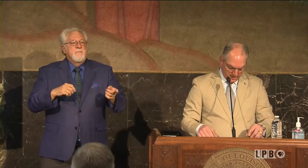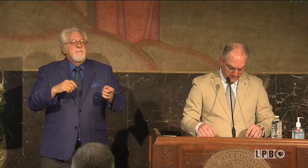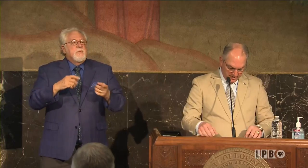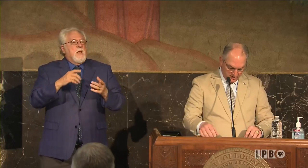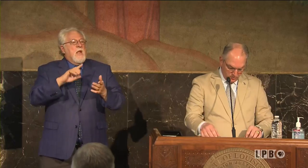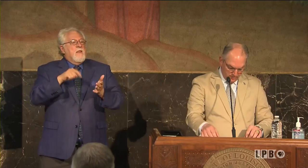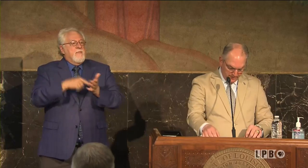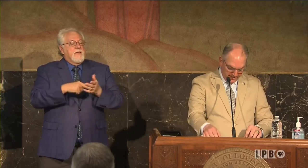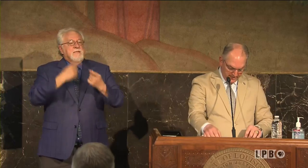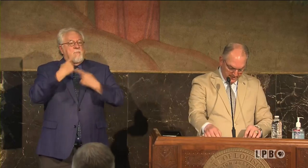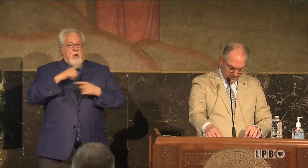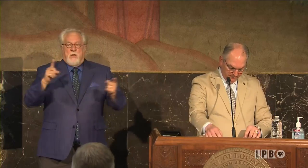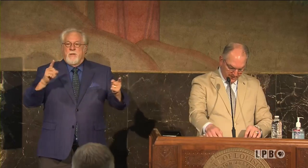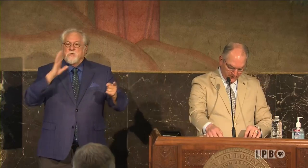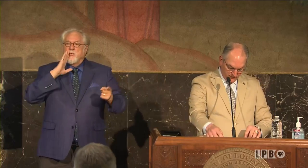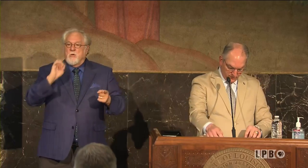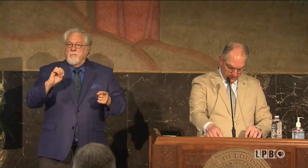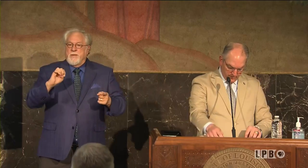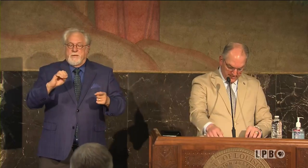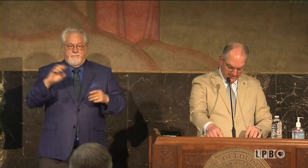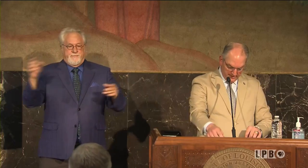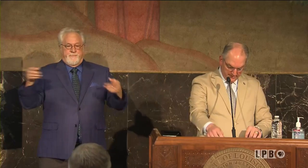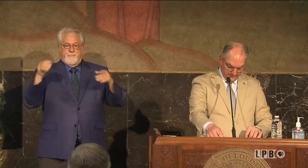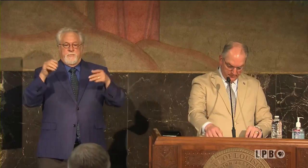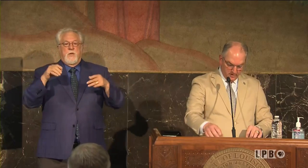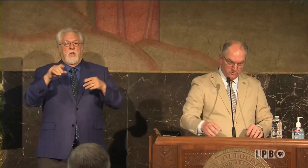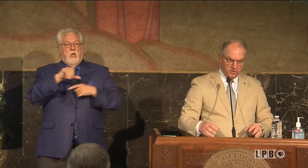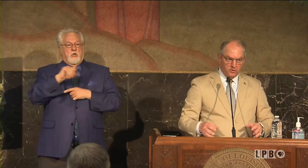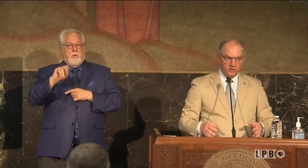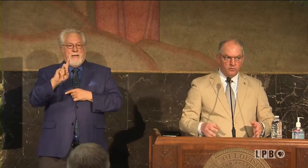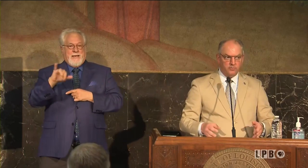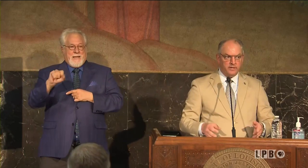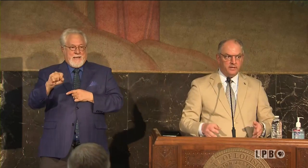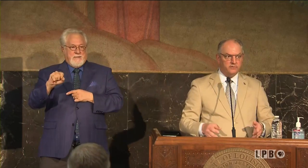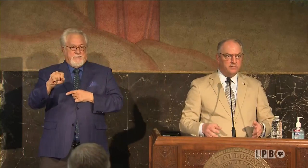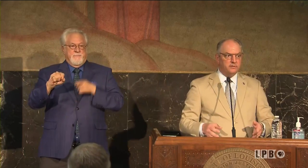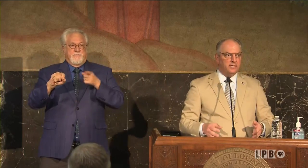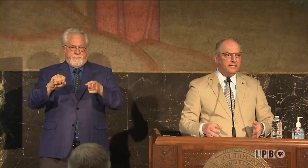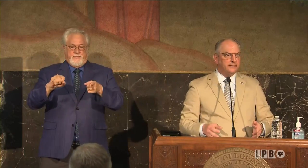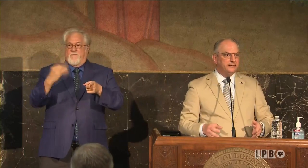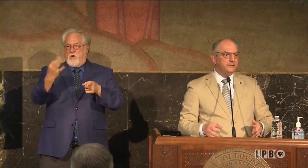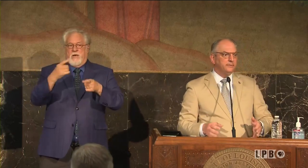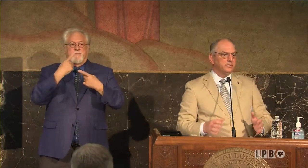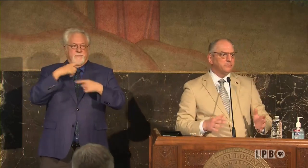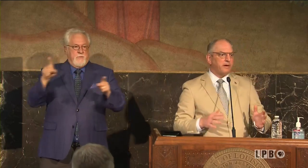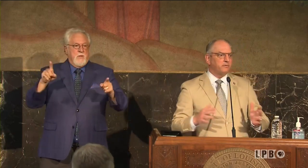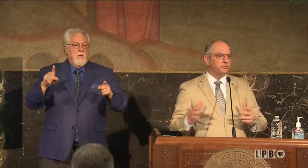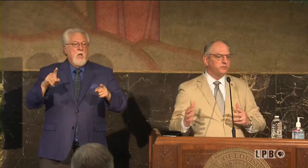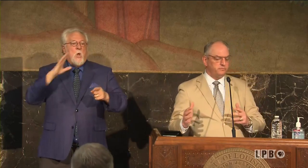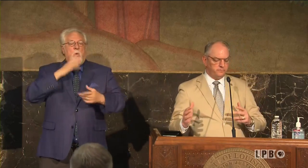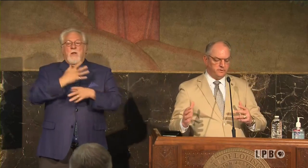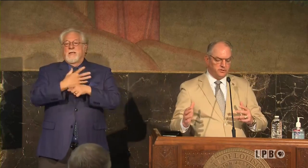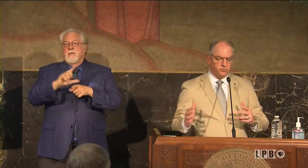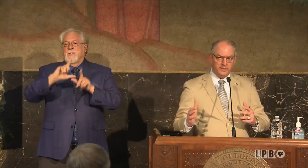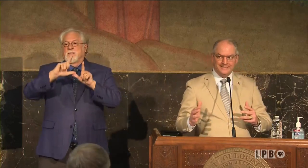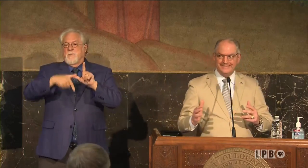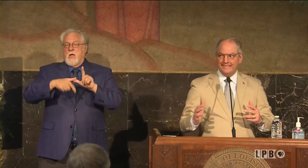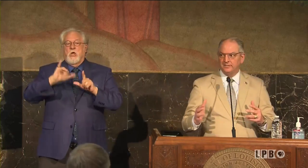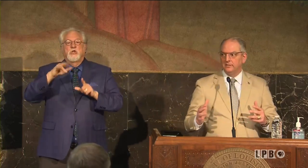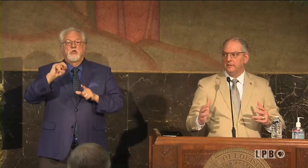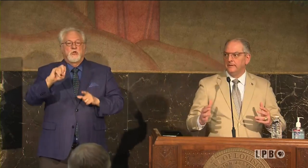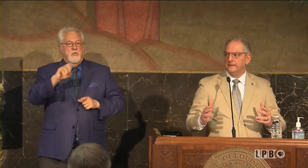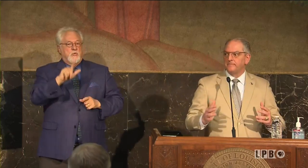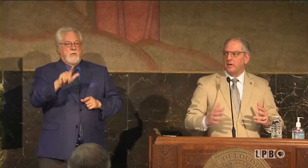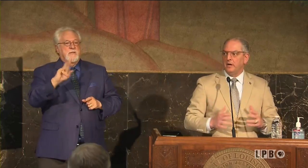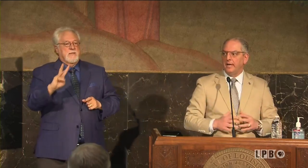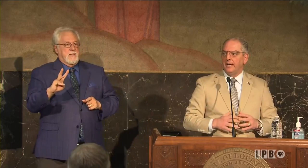This proclamation will be in place for 21 days. So it will expire on June the